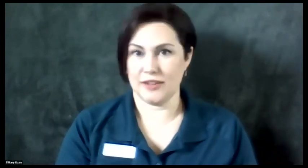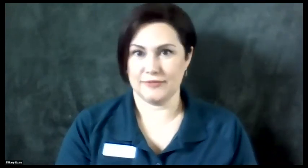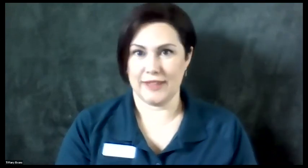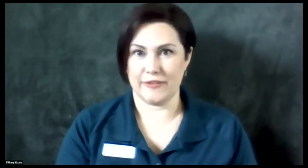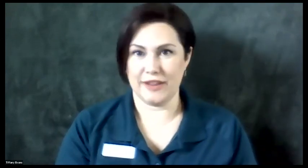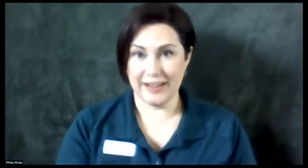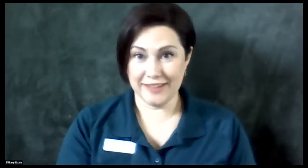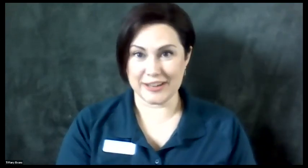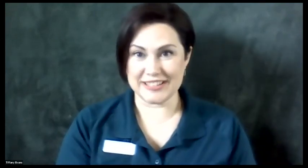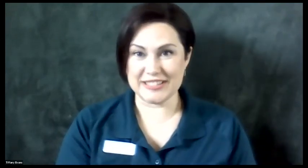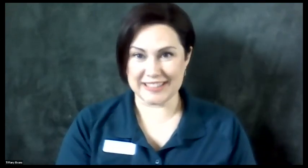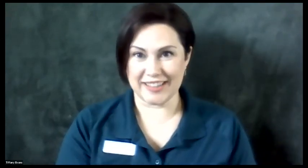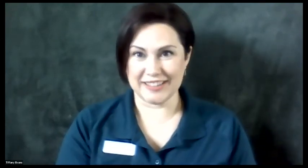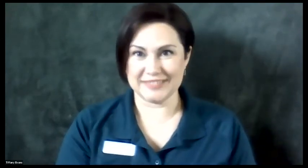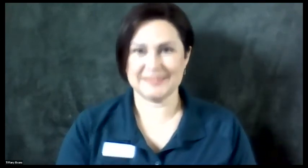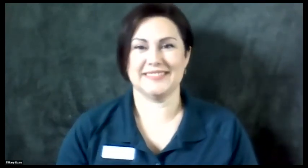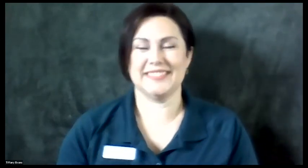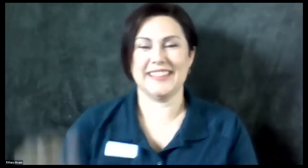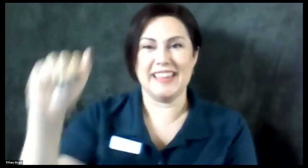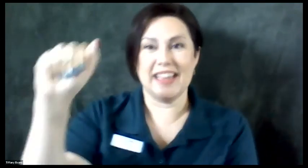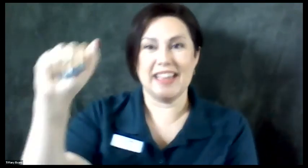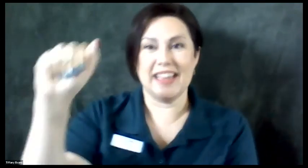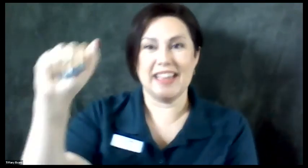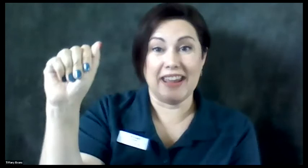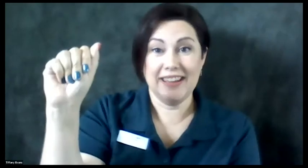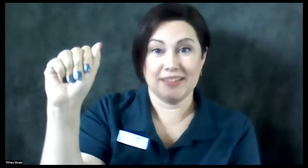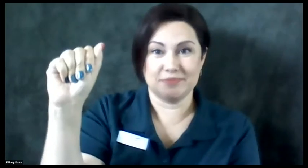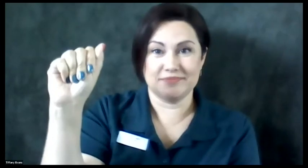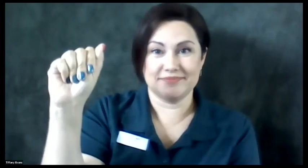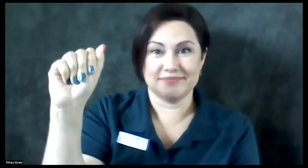everybody ready? We're going to do it together. A,